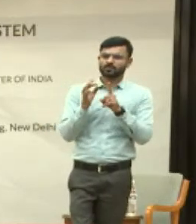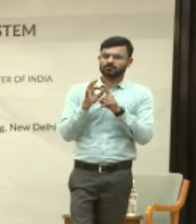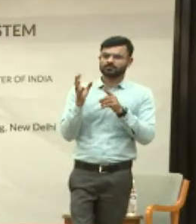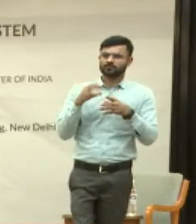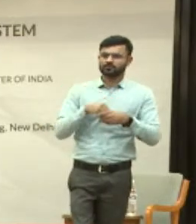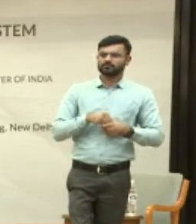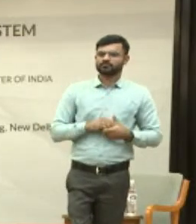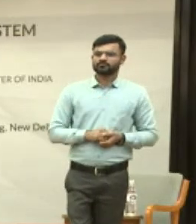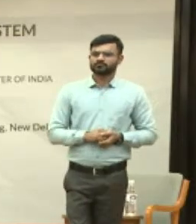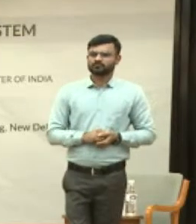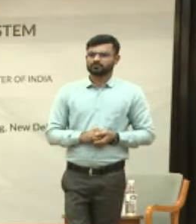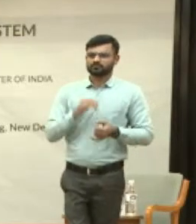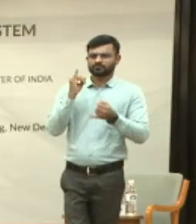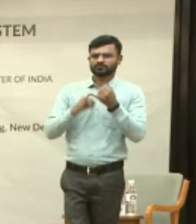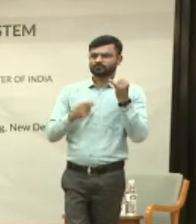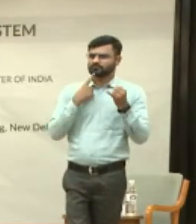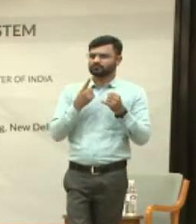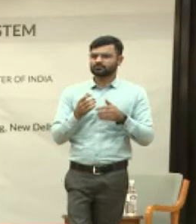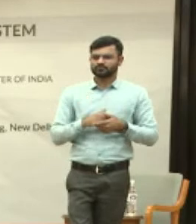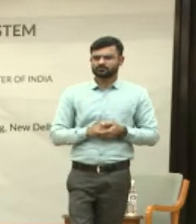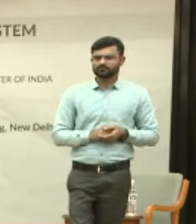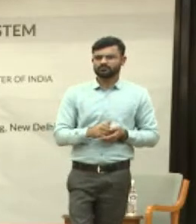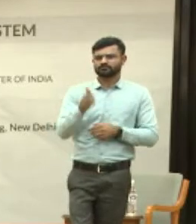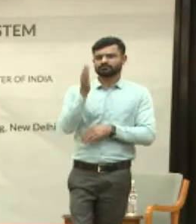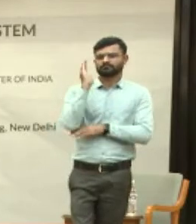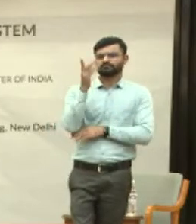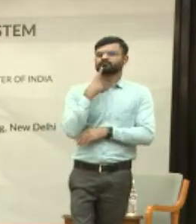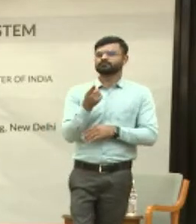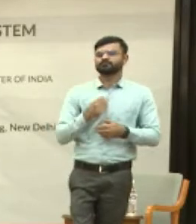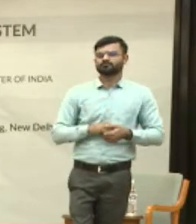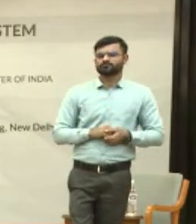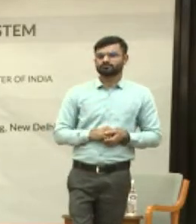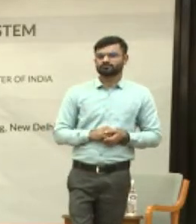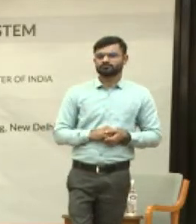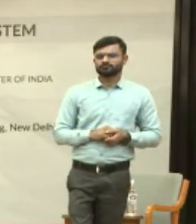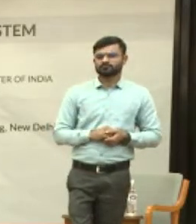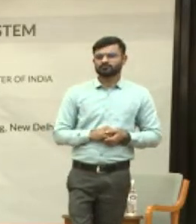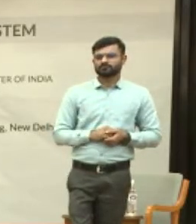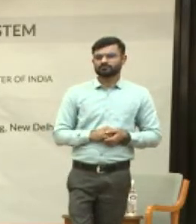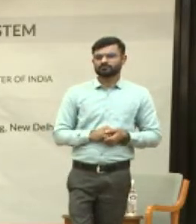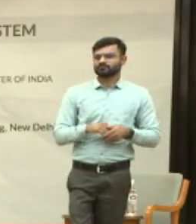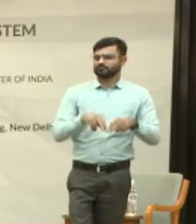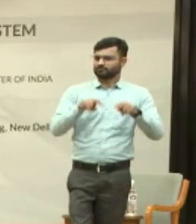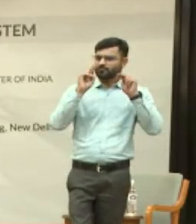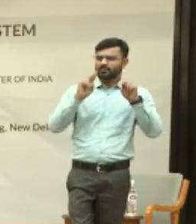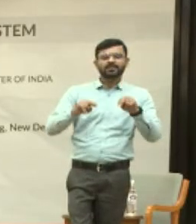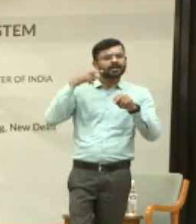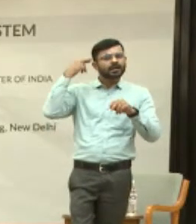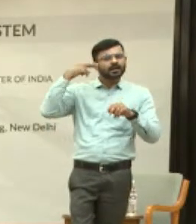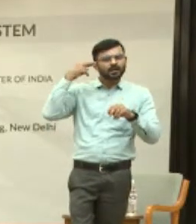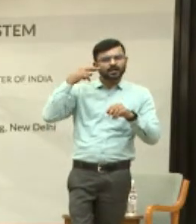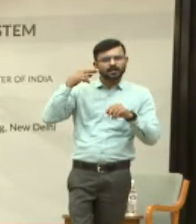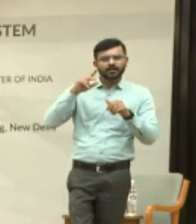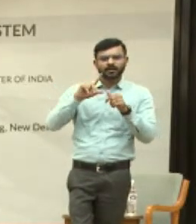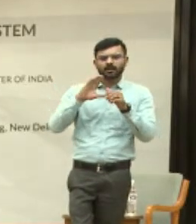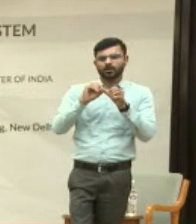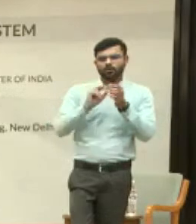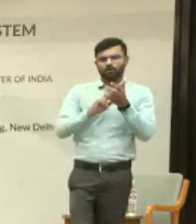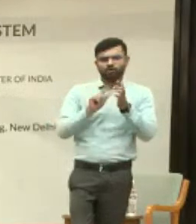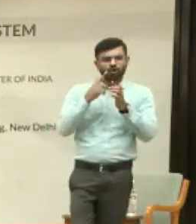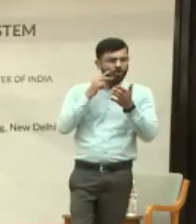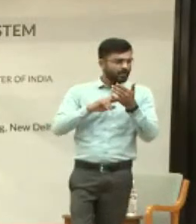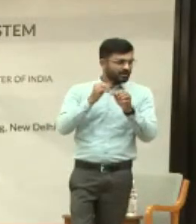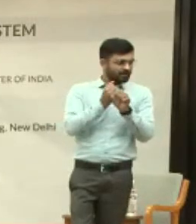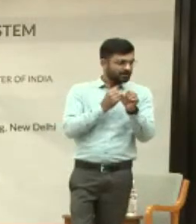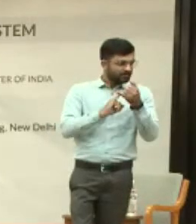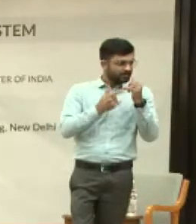And in the last part of your lecture, you said you required a reason for decolonizing. In the last